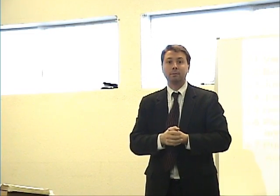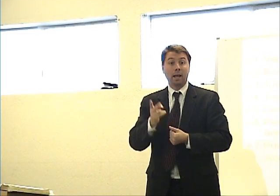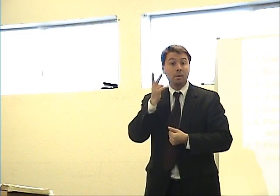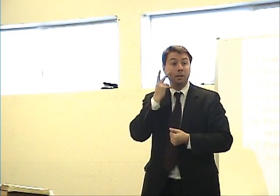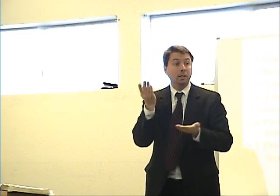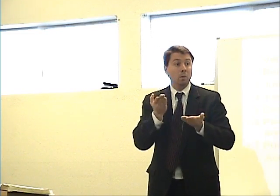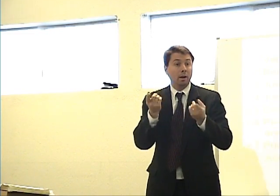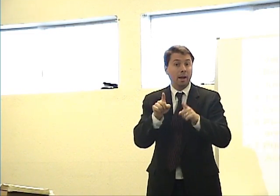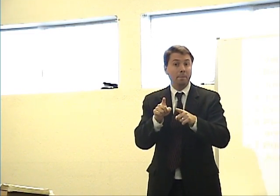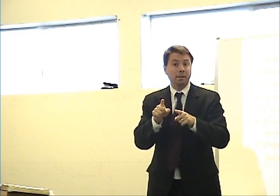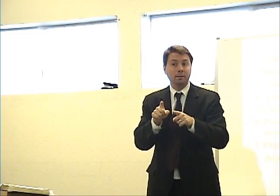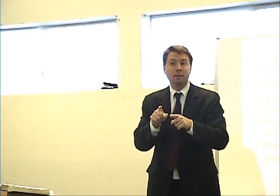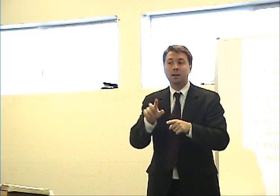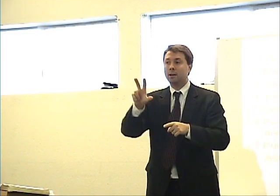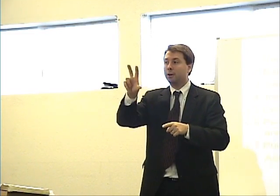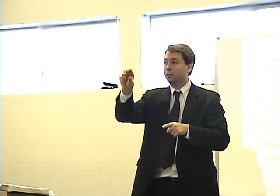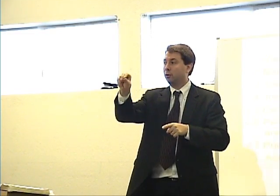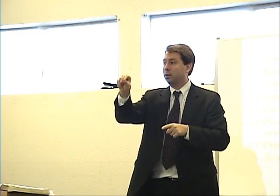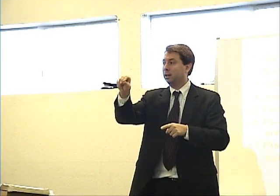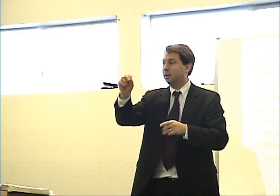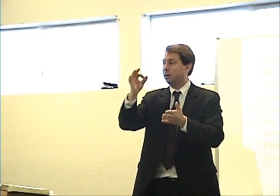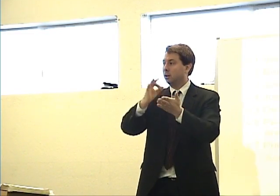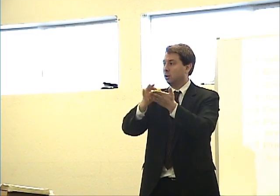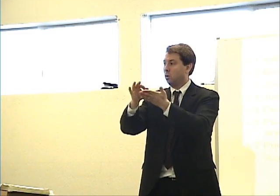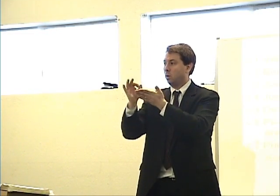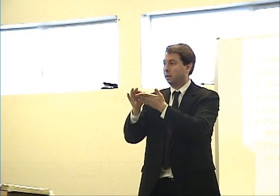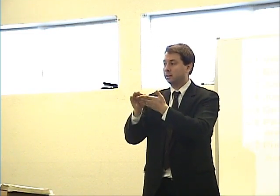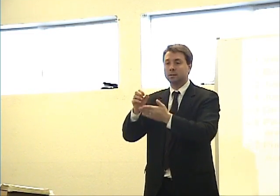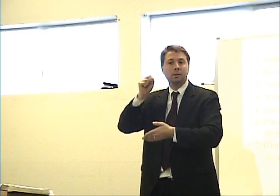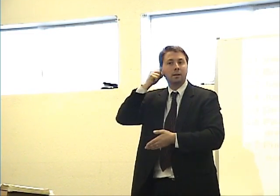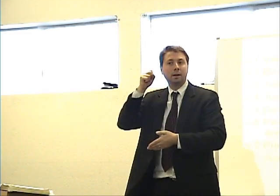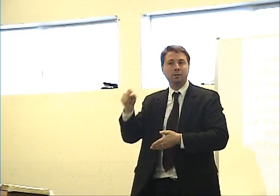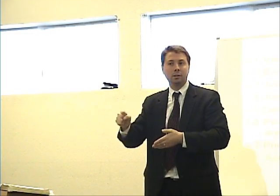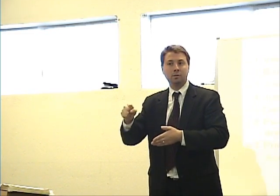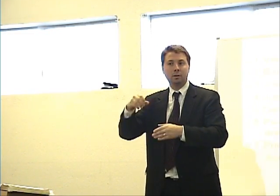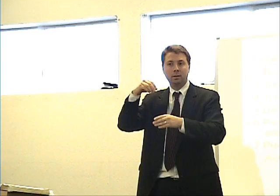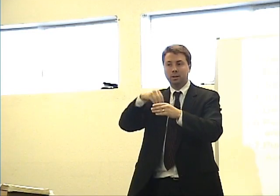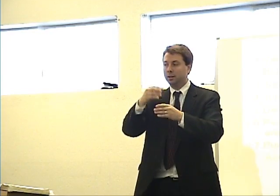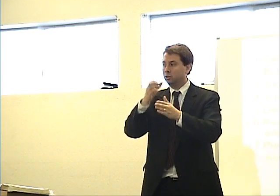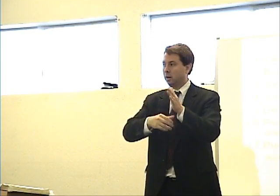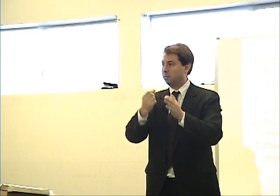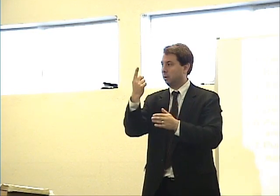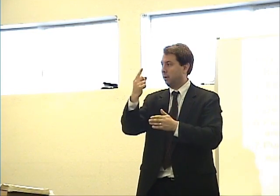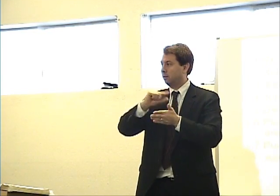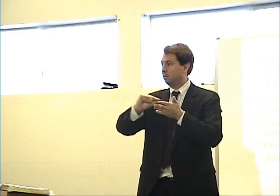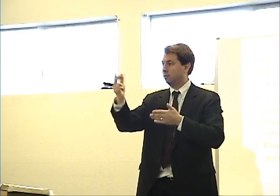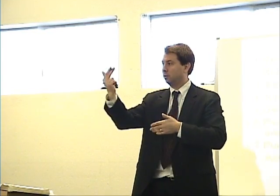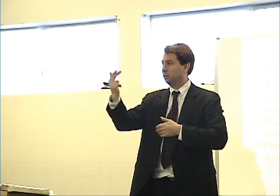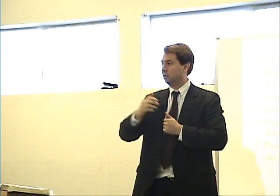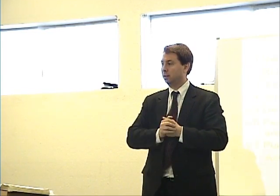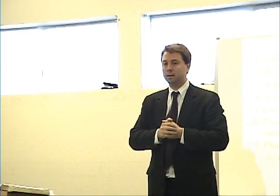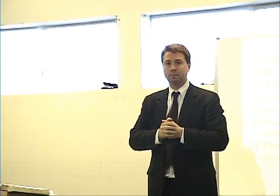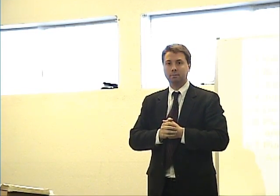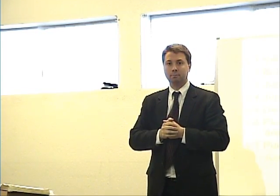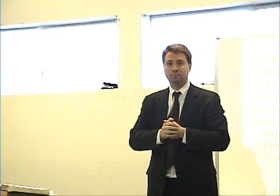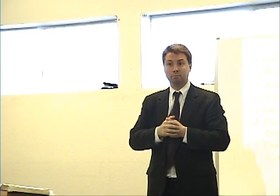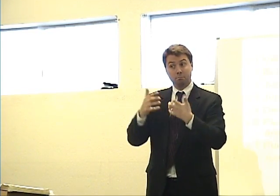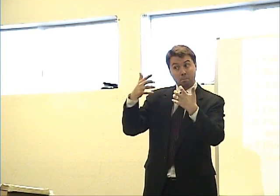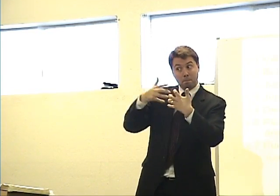charge? And we see what happens. 30 coins of silver. In chapter 11, verse 13.